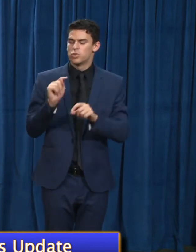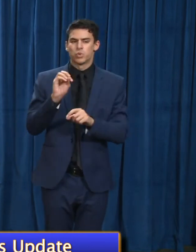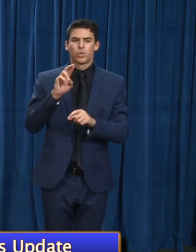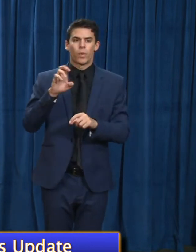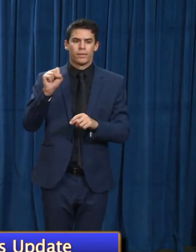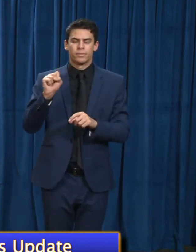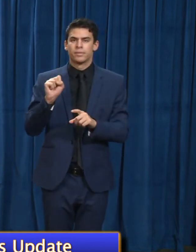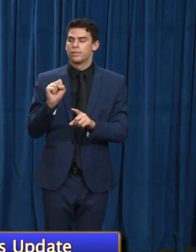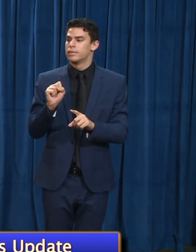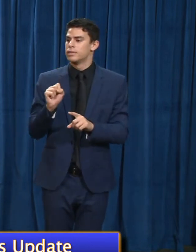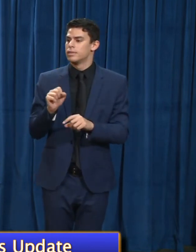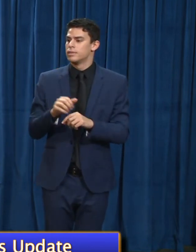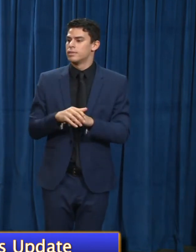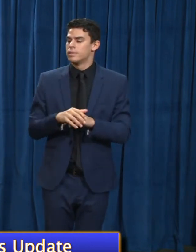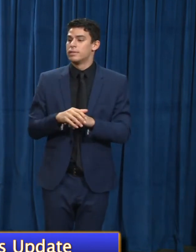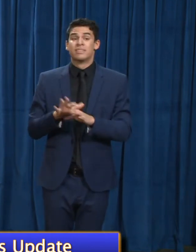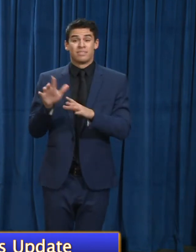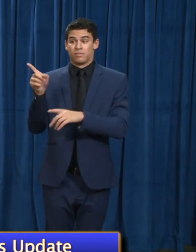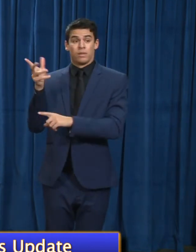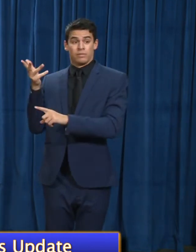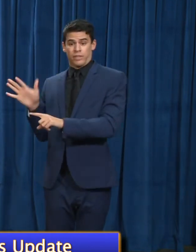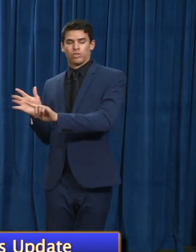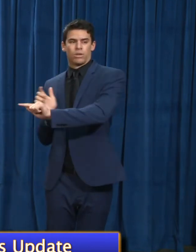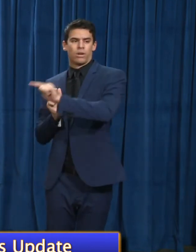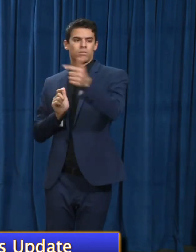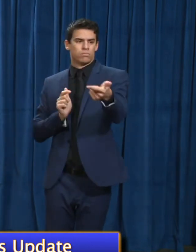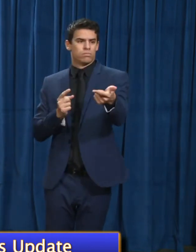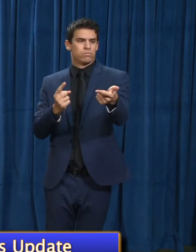And then I'll open it up for questions after that.